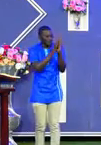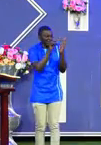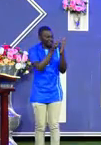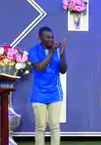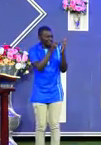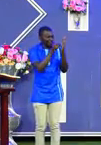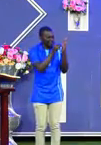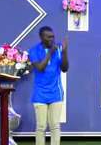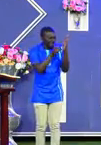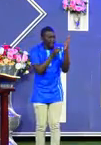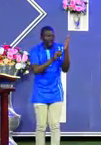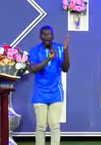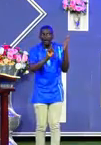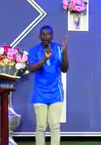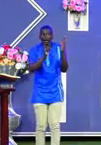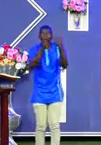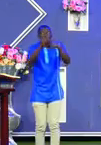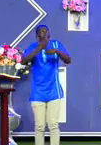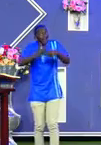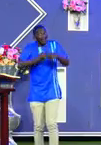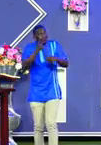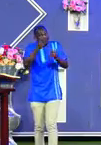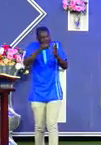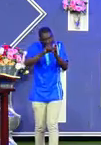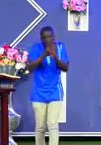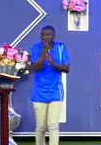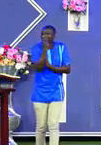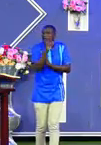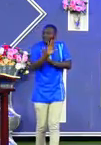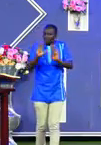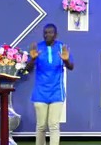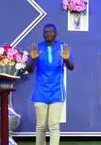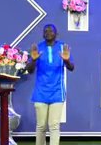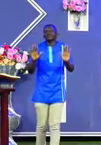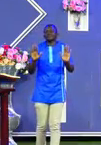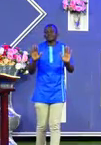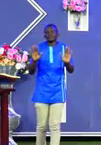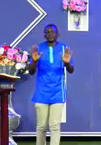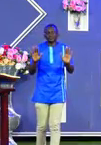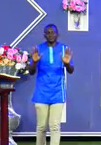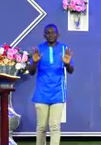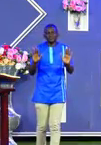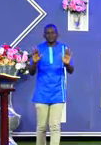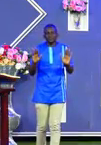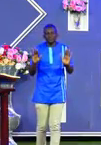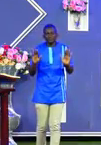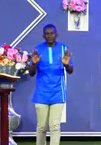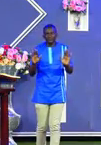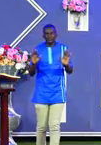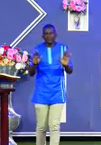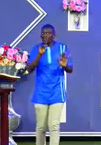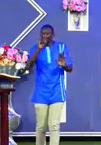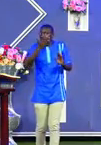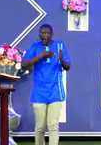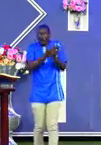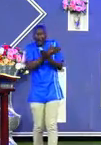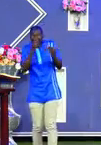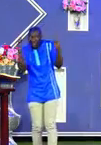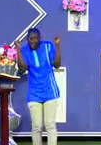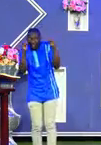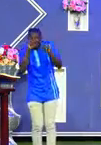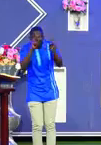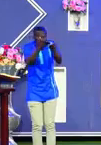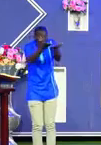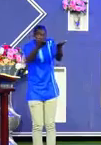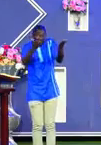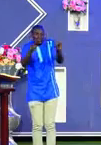tusabira kino. Tuli ku nsonga etya. To pray for this, the other, and the other, but we are handling only one issue. We wana abayo n'abalwadde abalala nabo tugenda